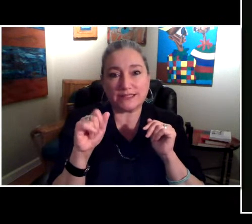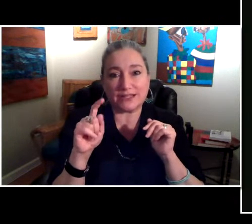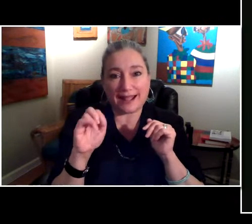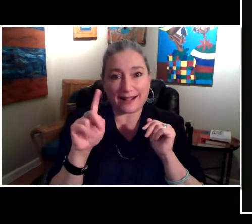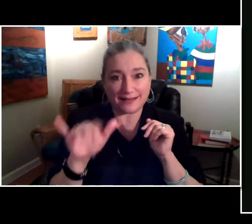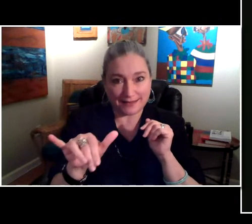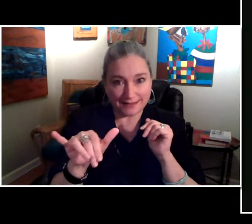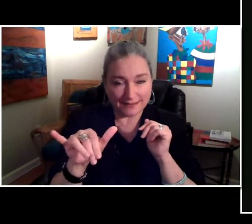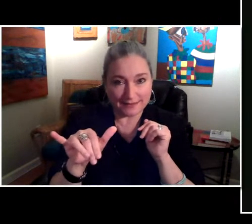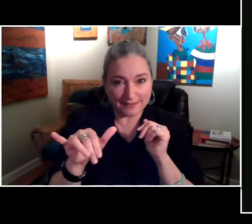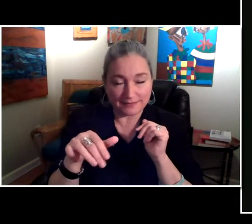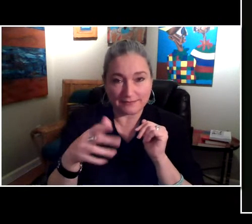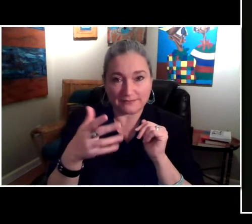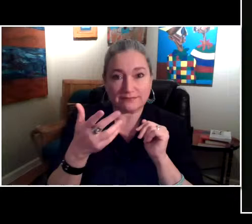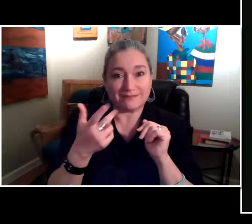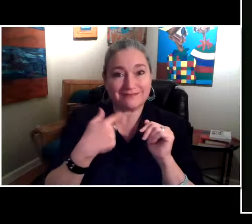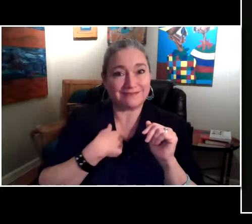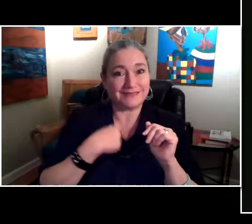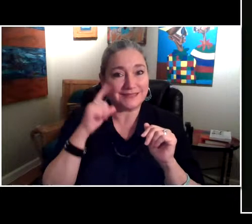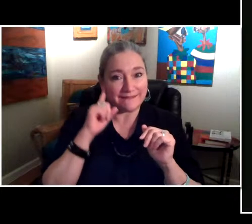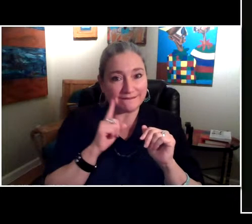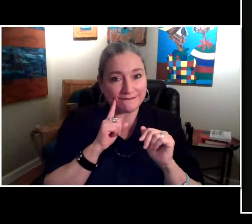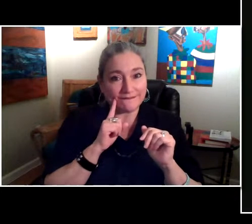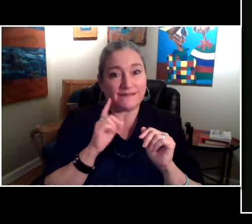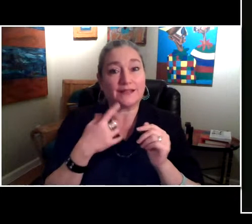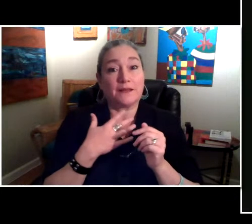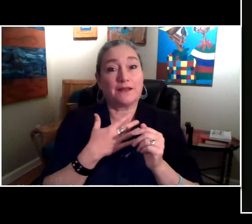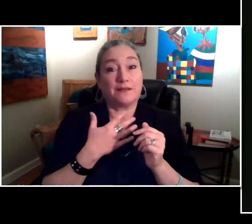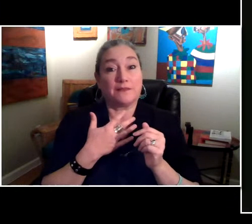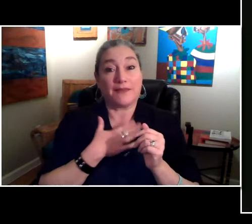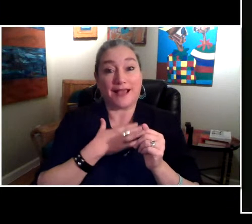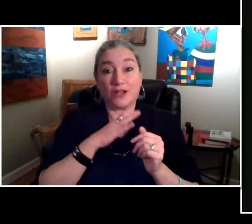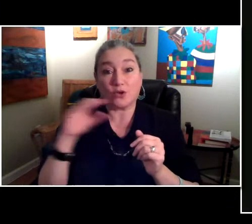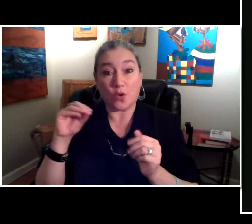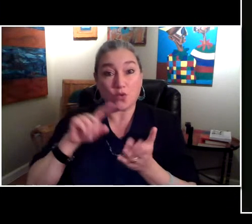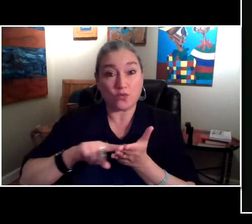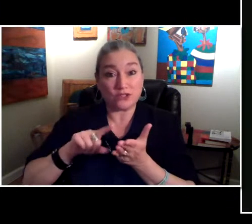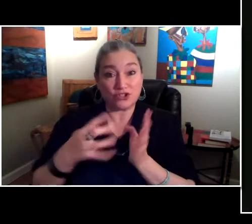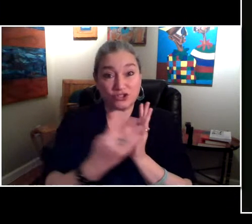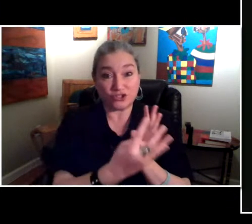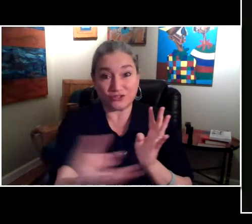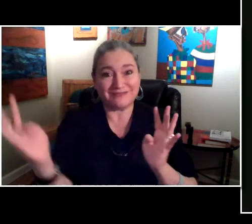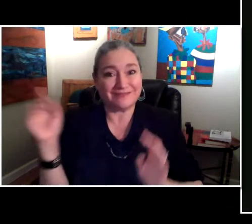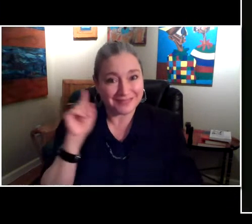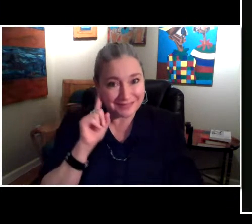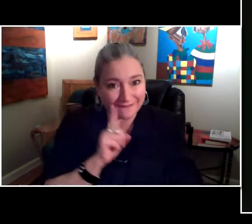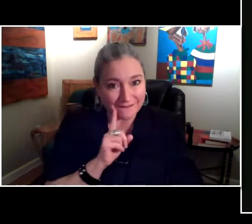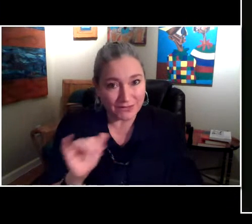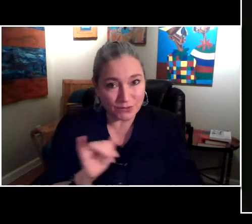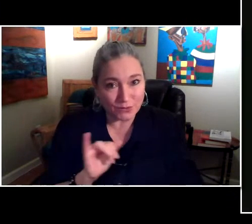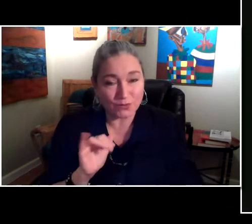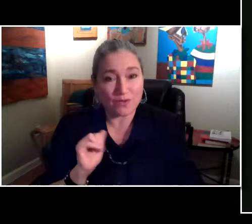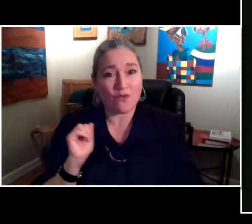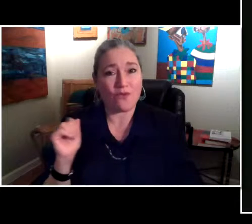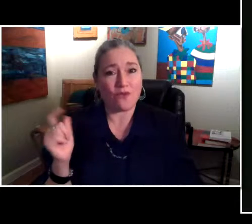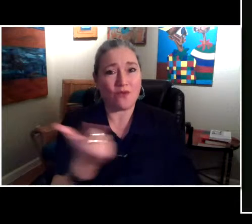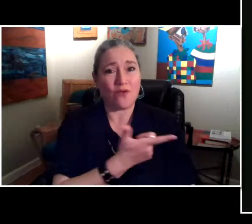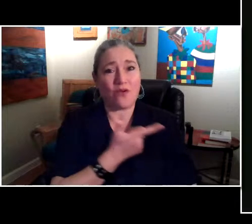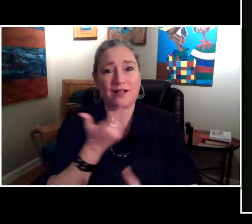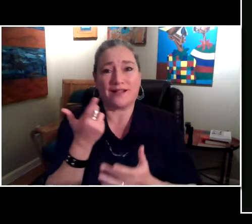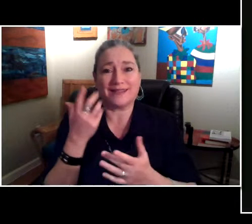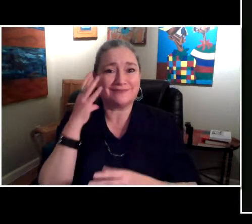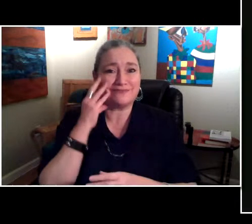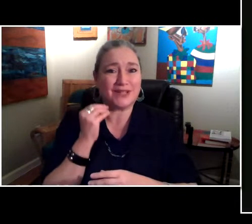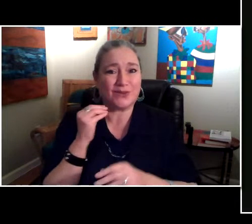on this, but I wanted to include my positionality as I share this research, who